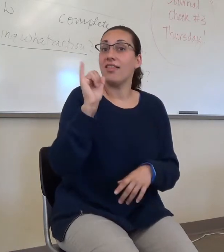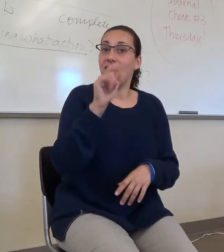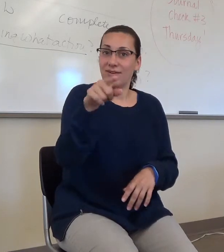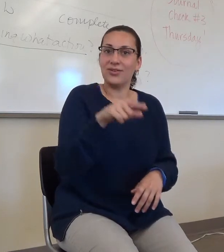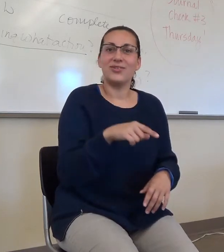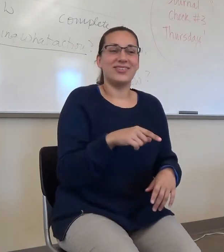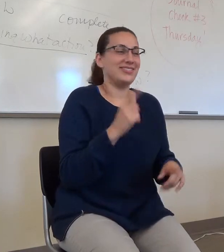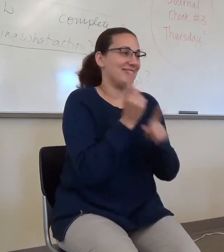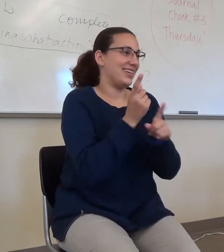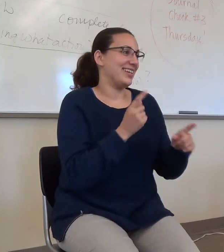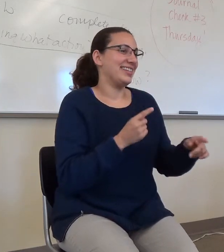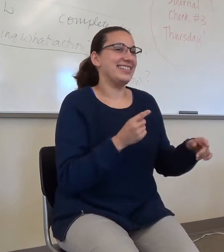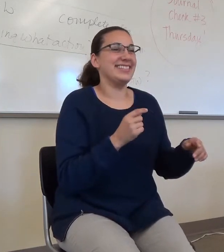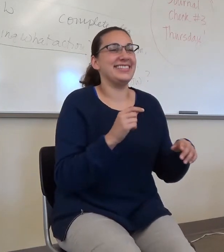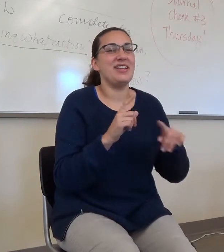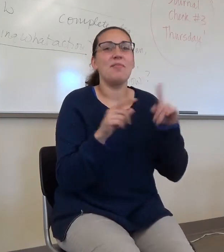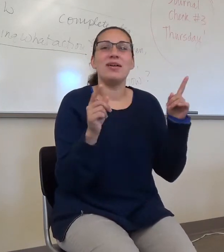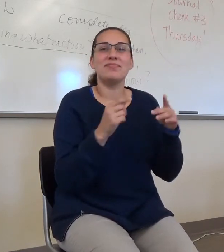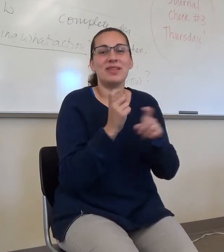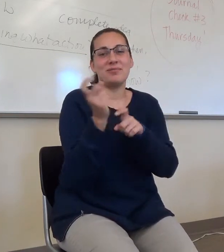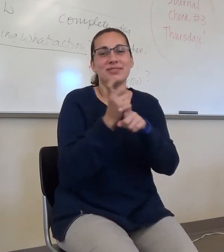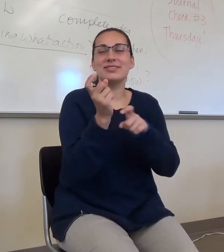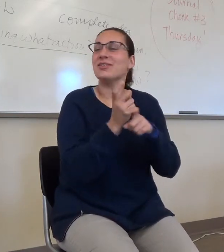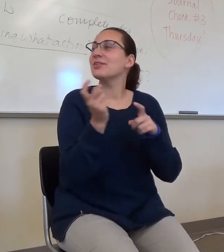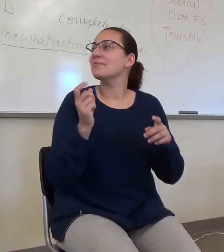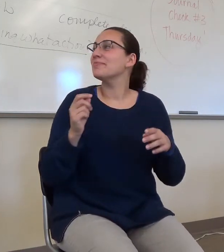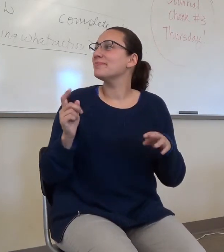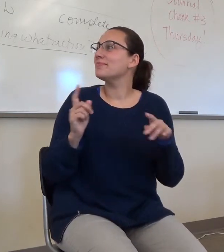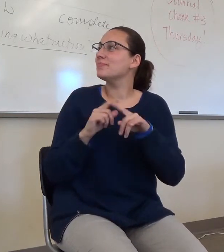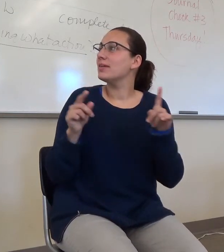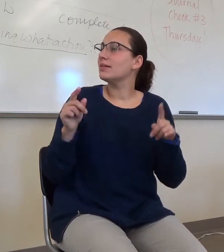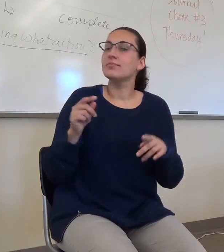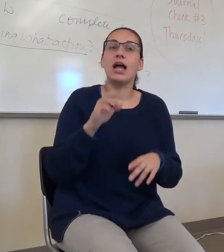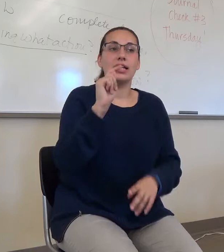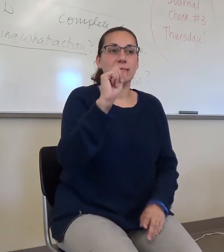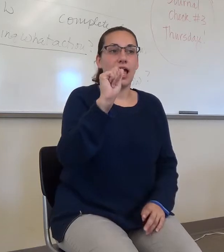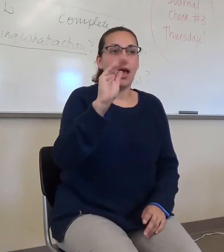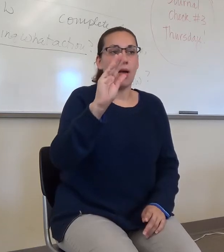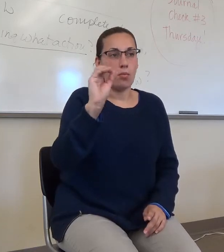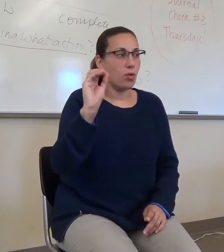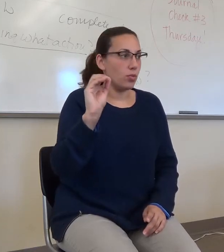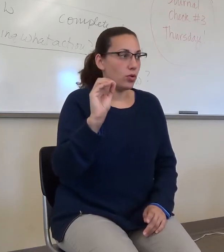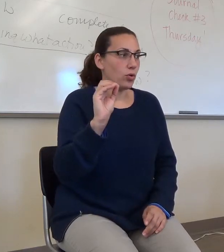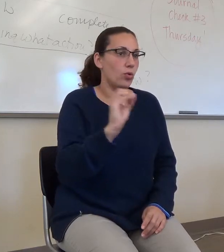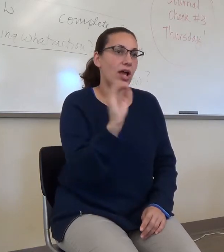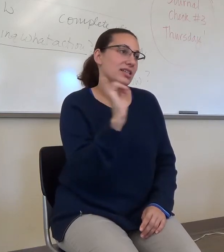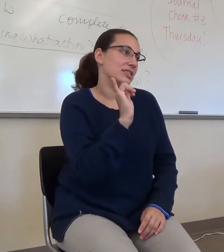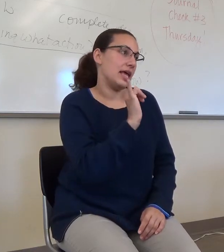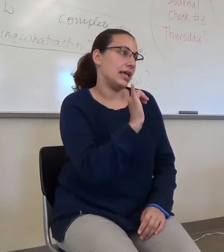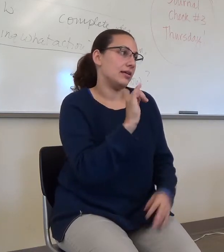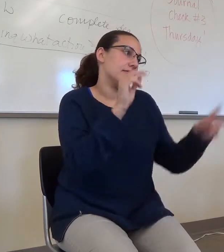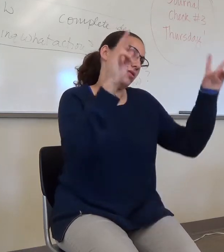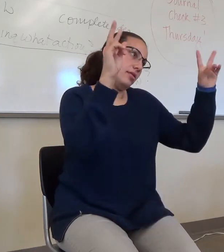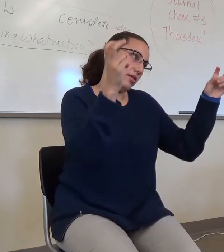non-English word originally. I'm not sure where it comes from. But yeah, a taboo is a no-no. It's something you don't talk